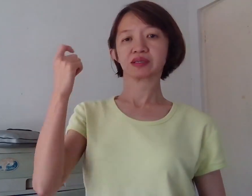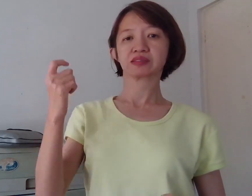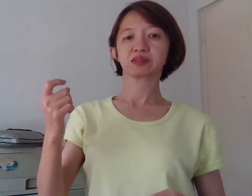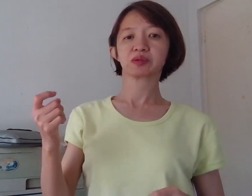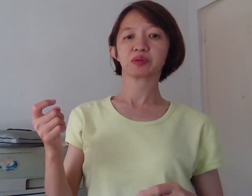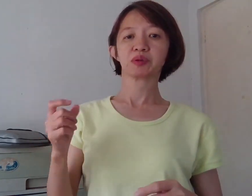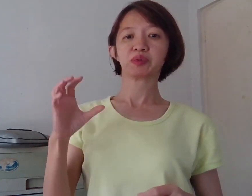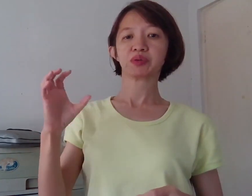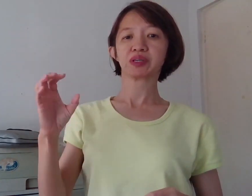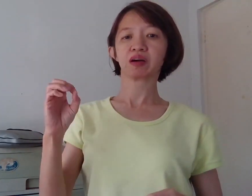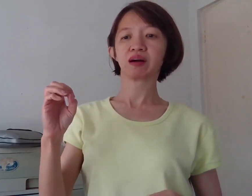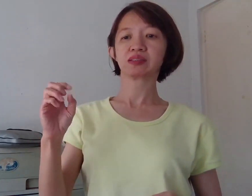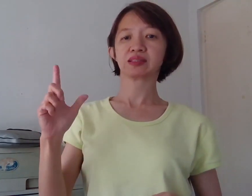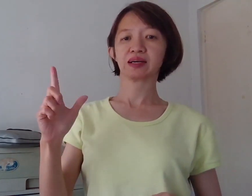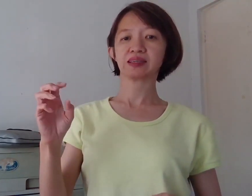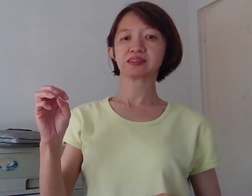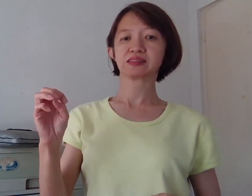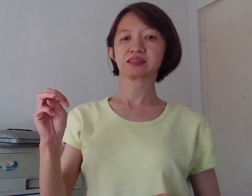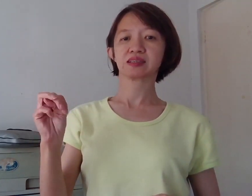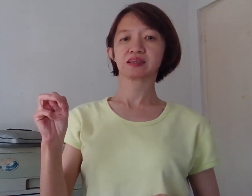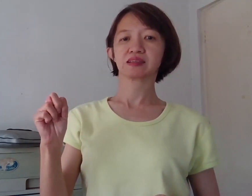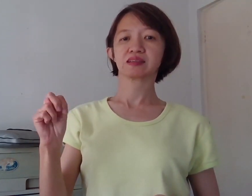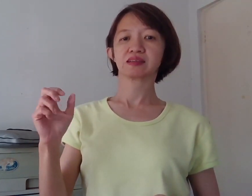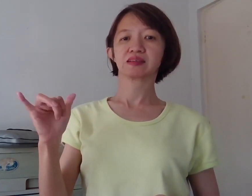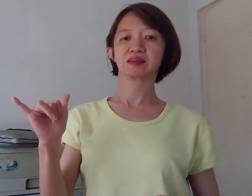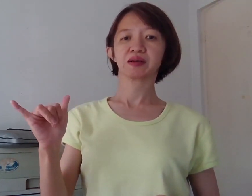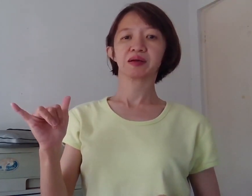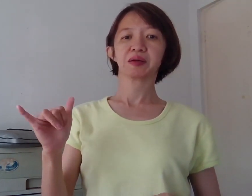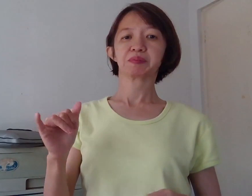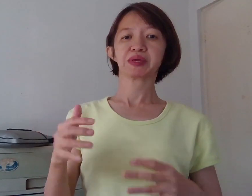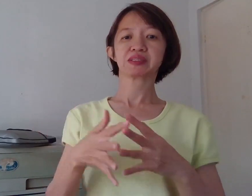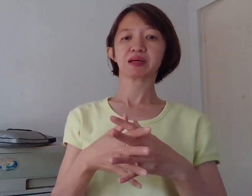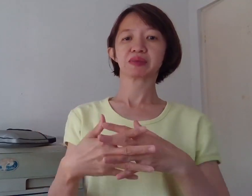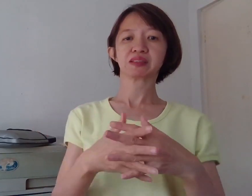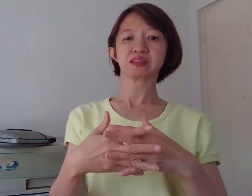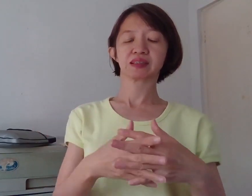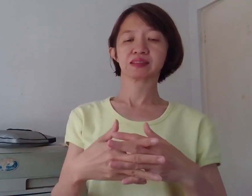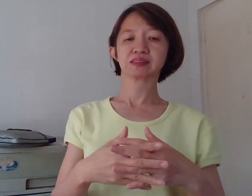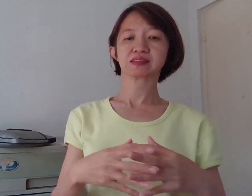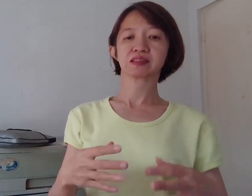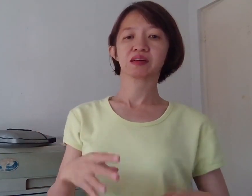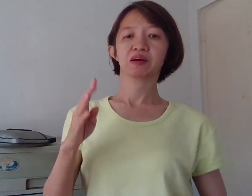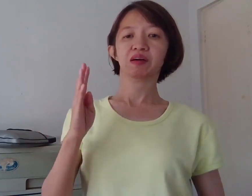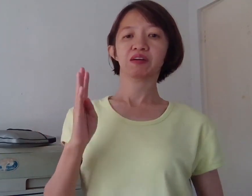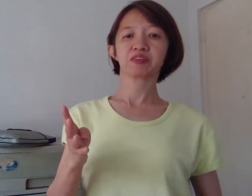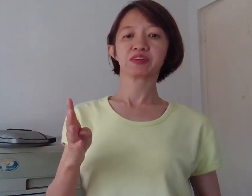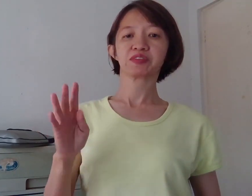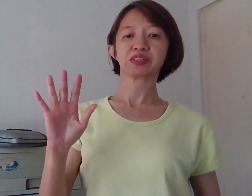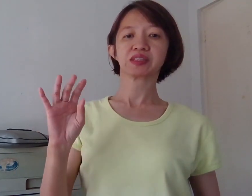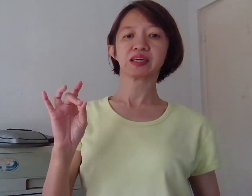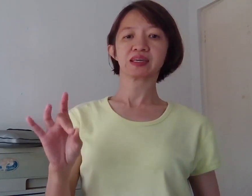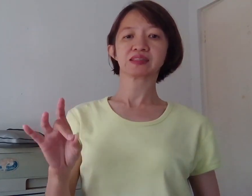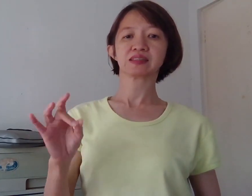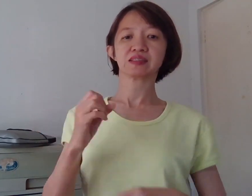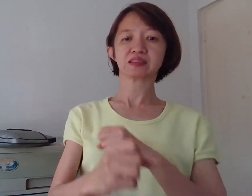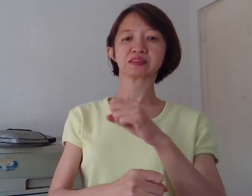because we were colonized by the Americans for 48